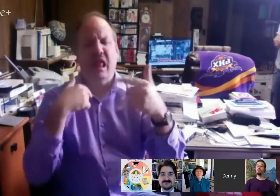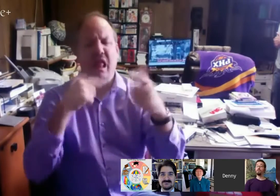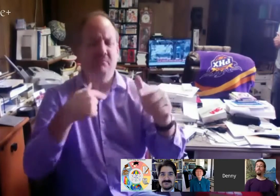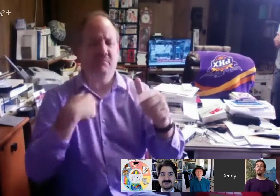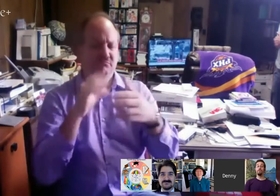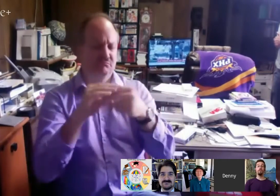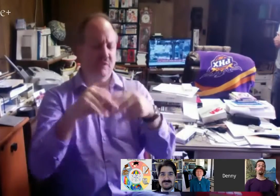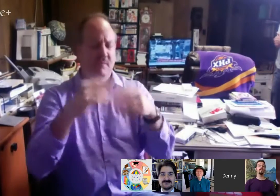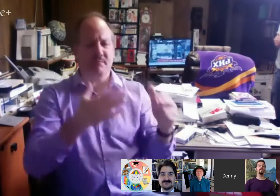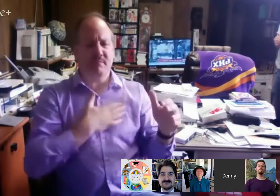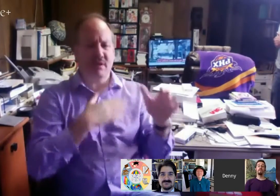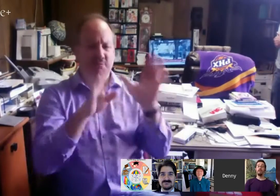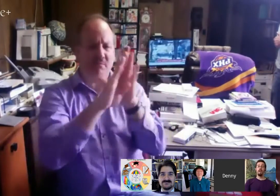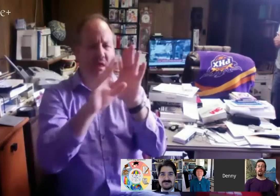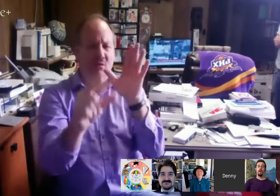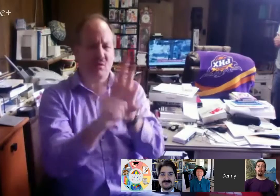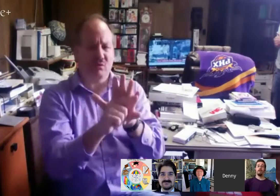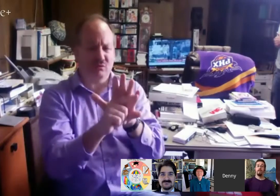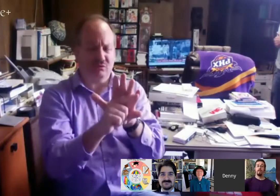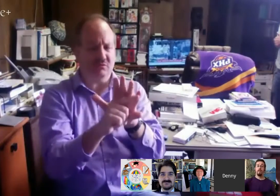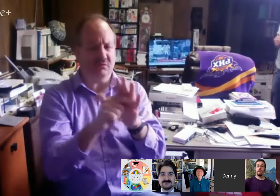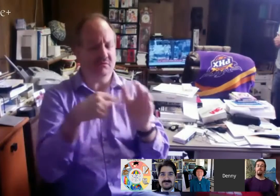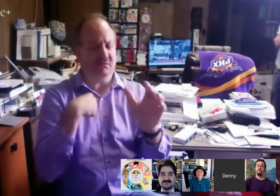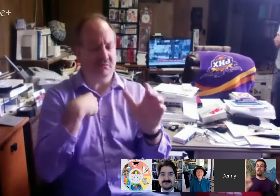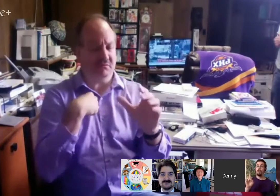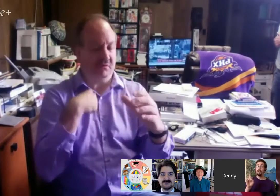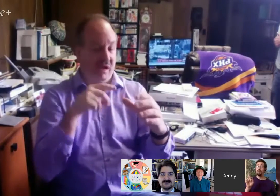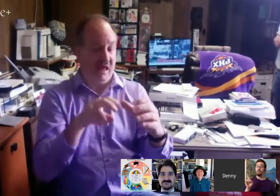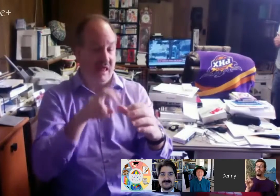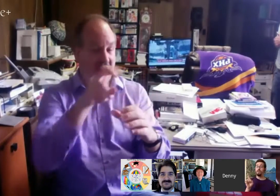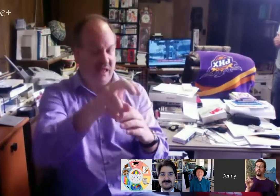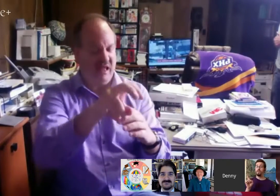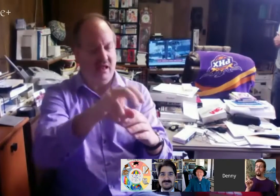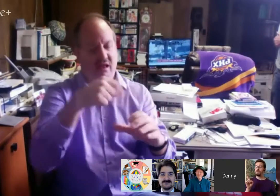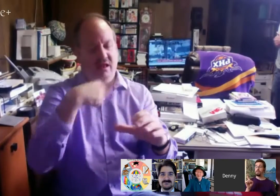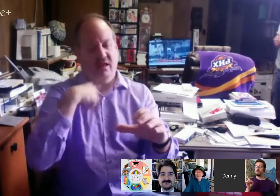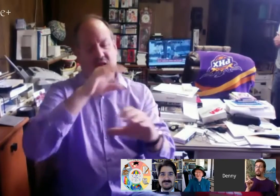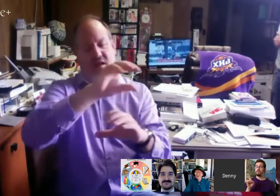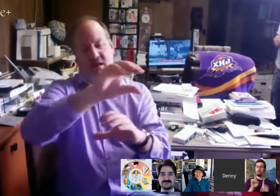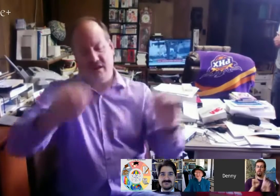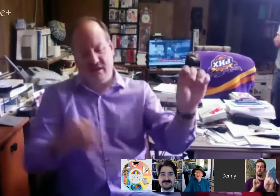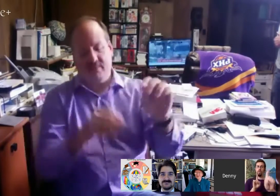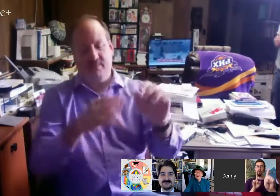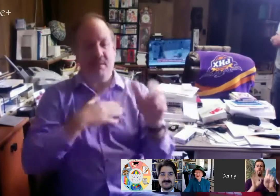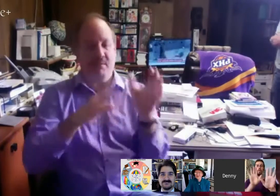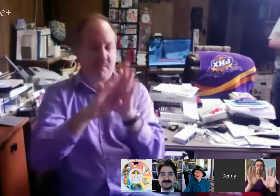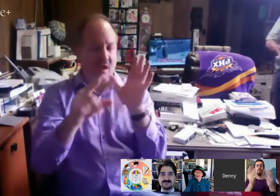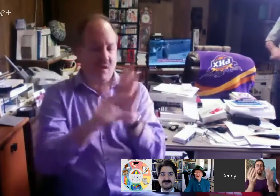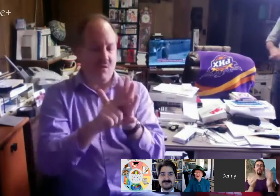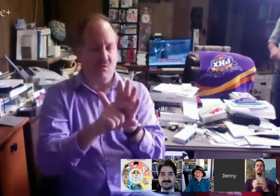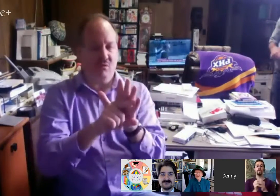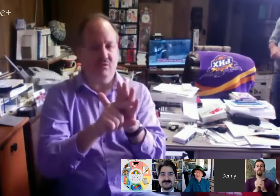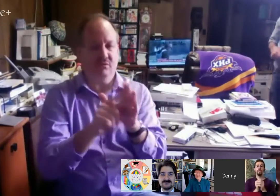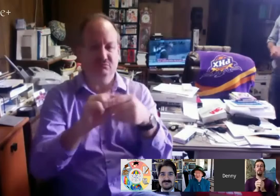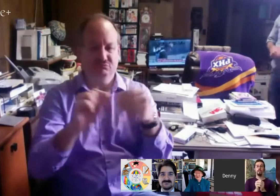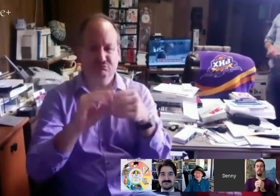It wasn't approved. Curriculum. Valerie, can you mute? Yes, of course. I'm sorry.